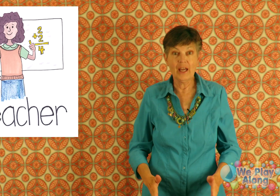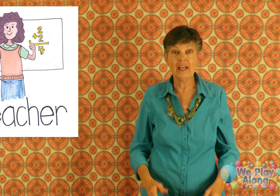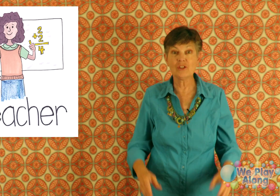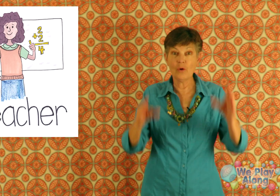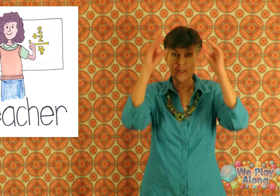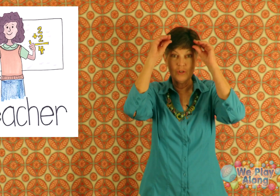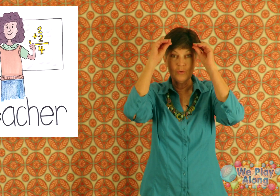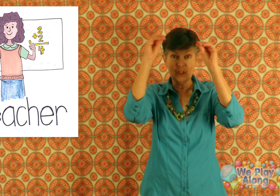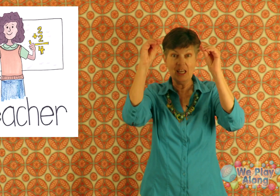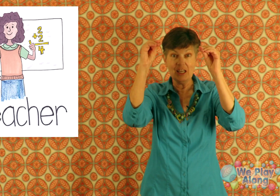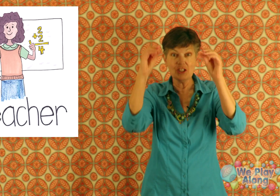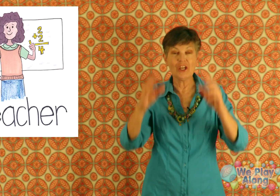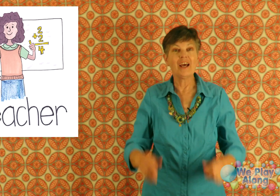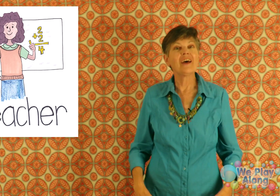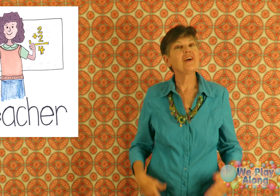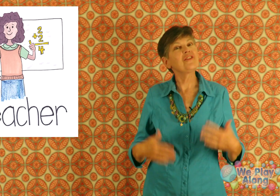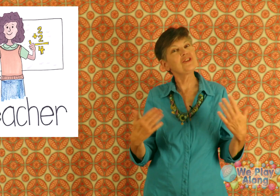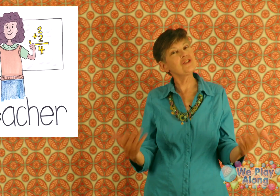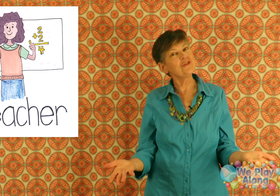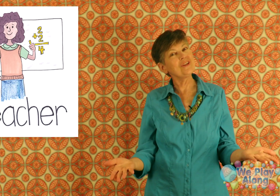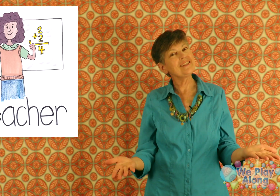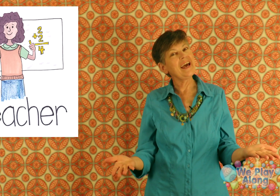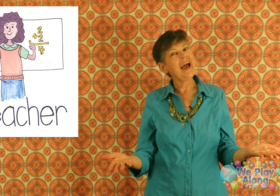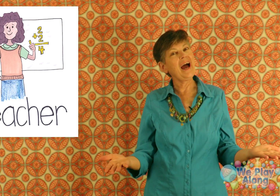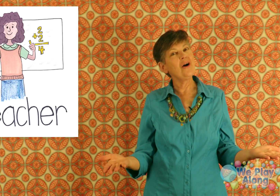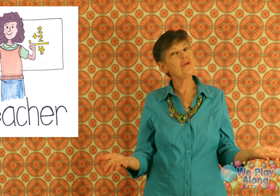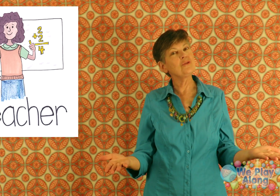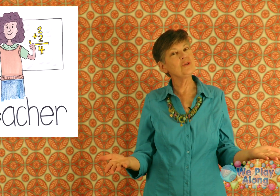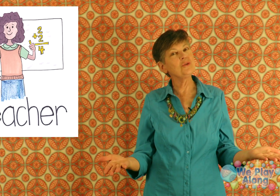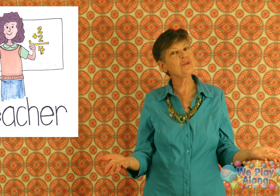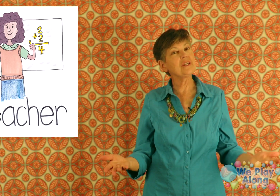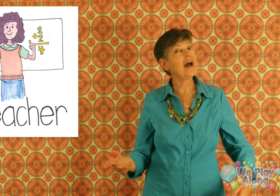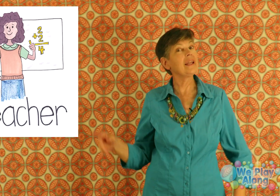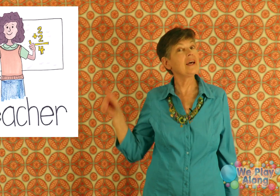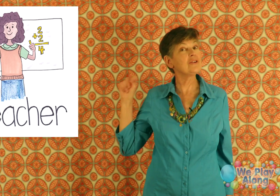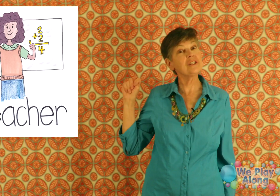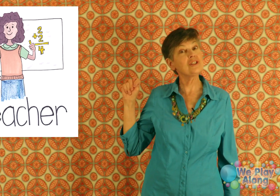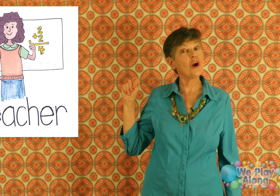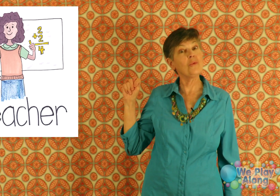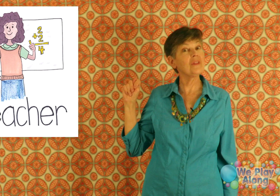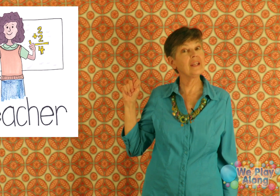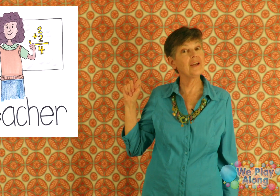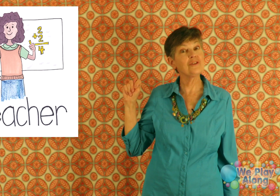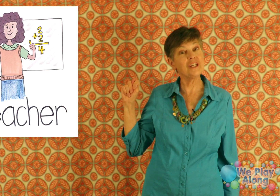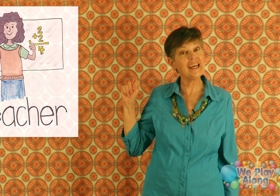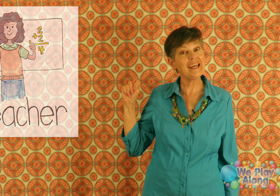is going to teach the students how to sign letters that start with the letter T.